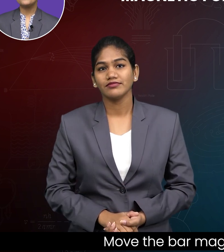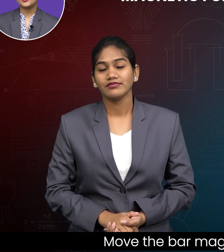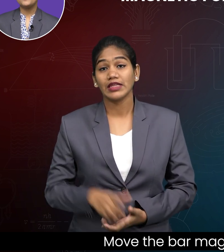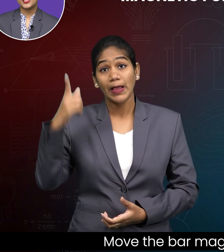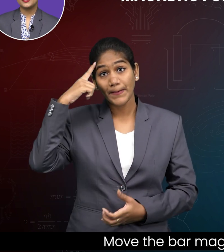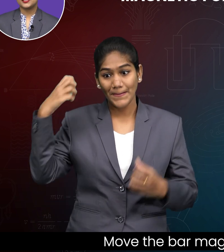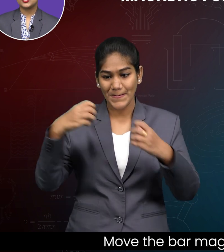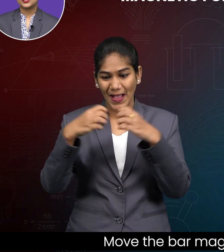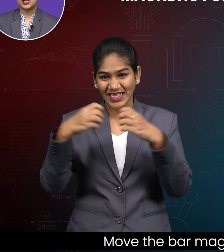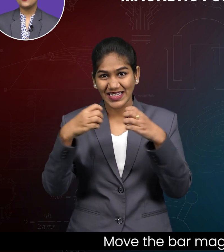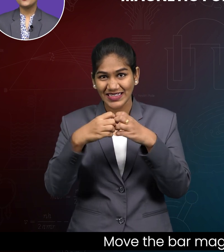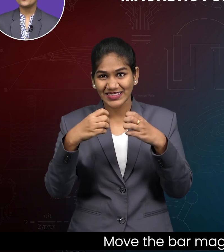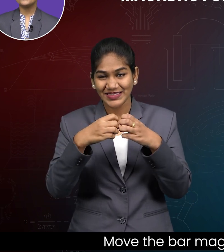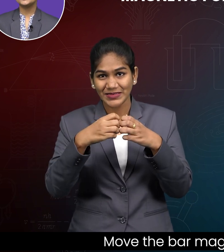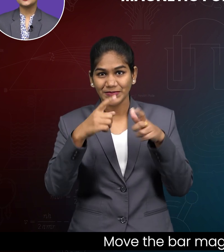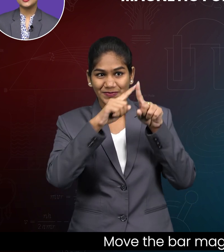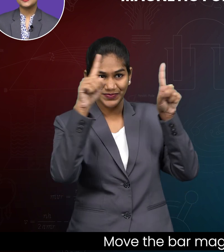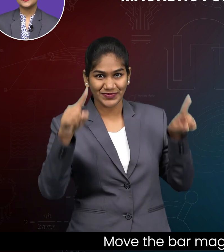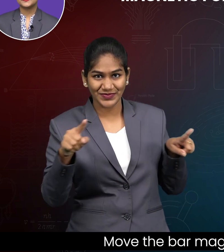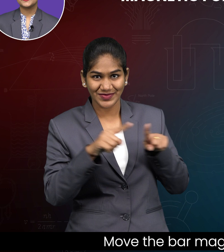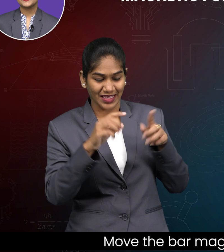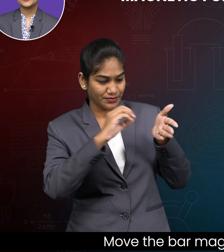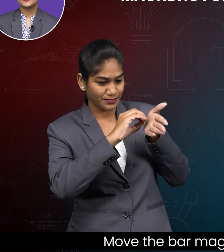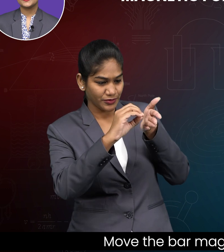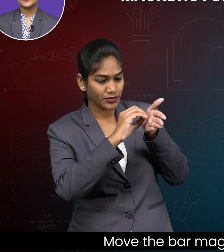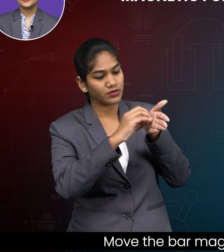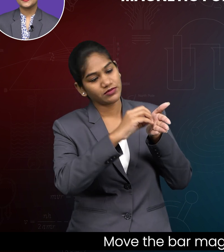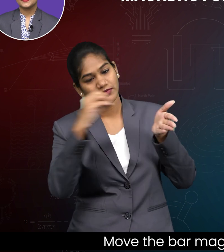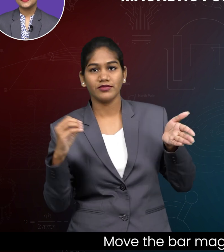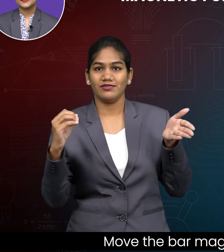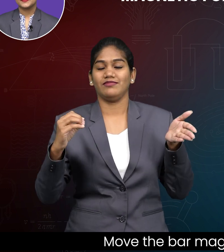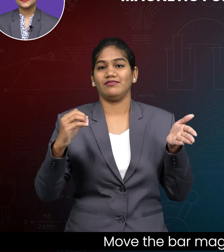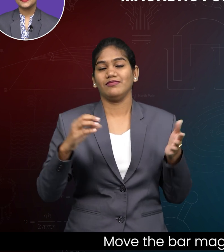Move the bar magnet away from the screen.